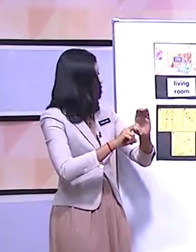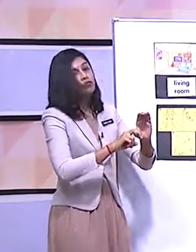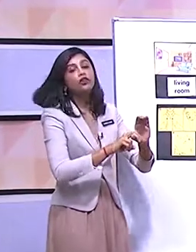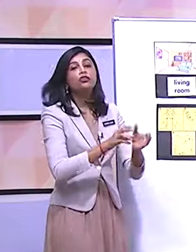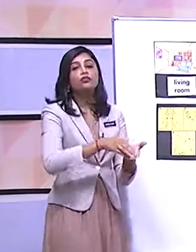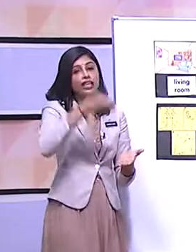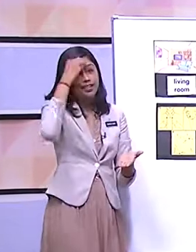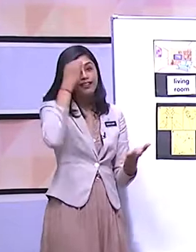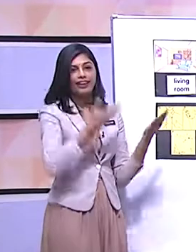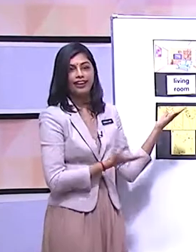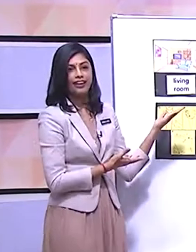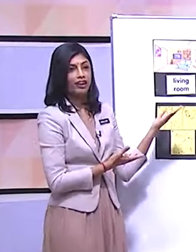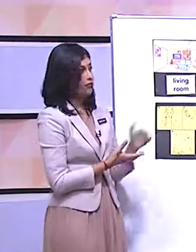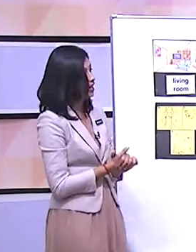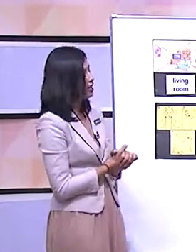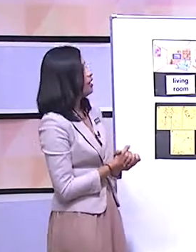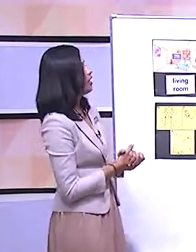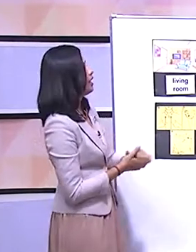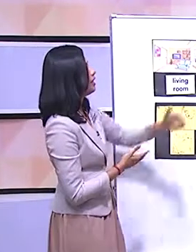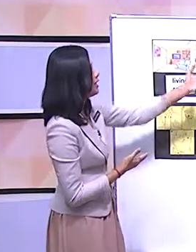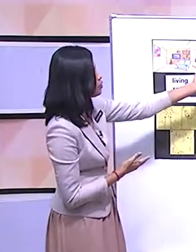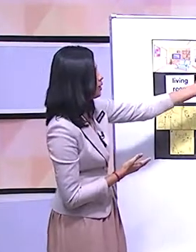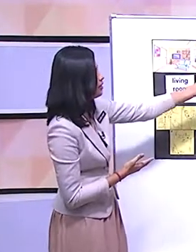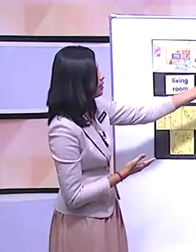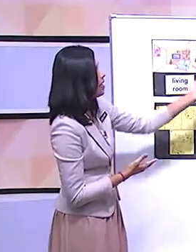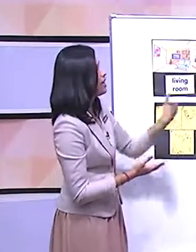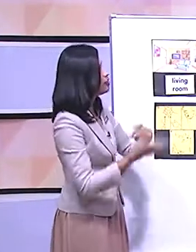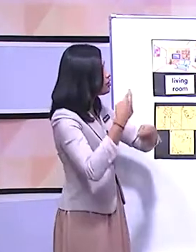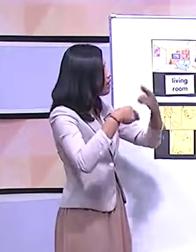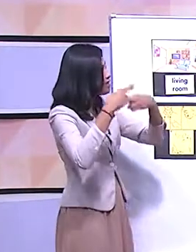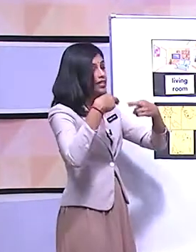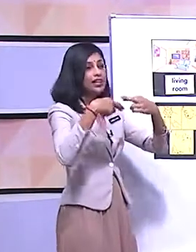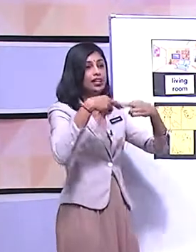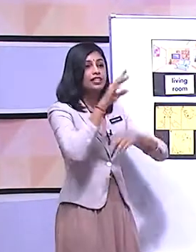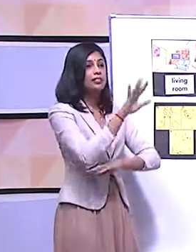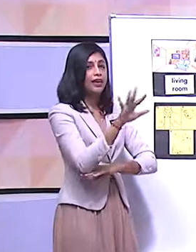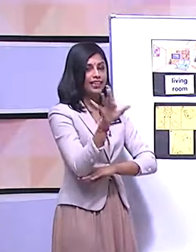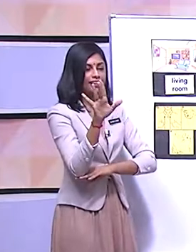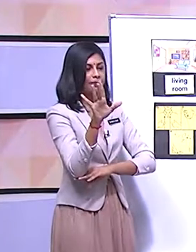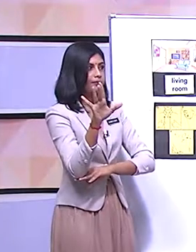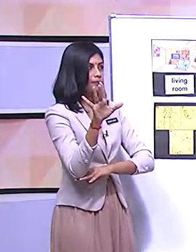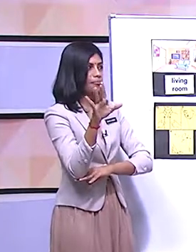for you to study there. All right? Okay. Okay, the next one. Let's revise the spelling.